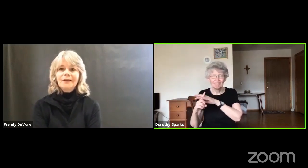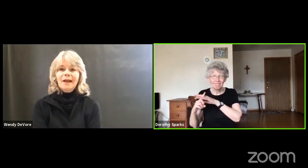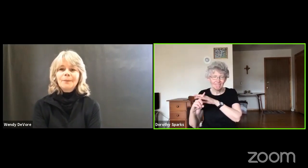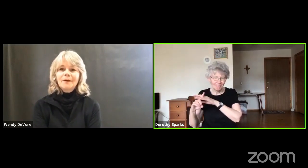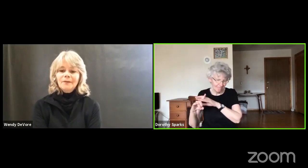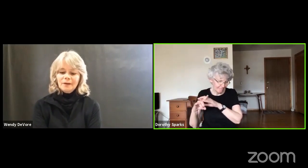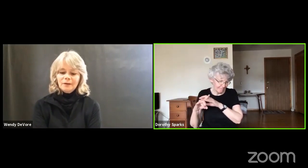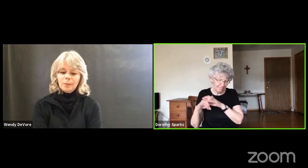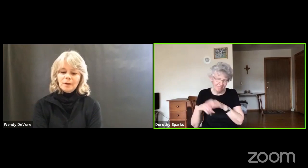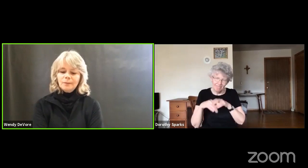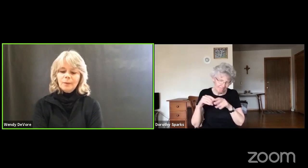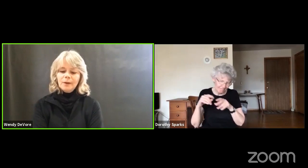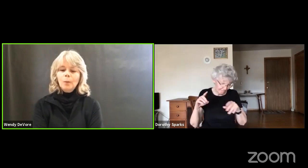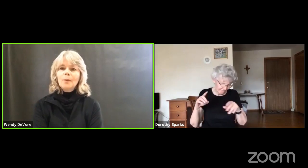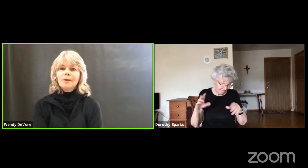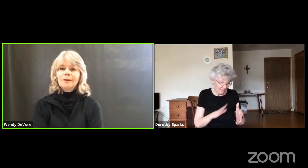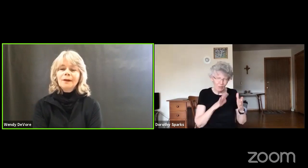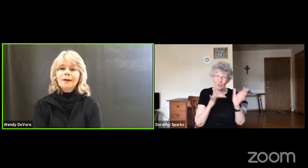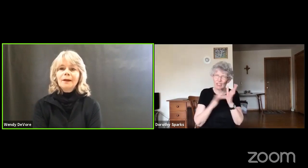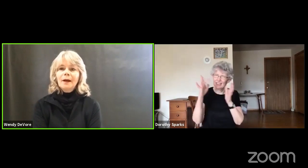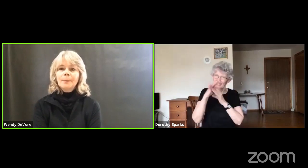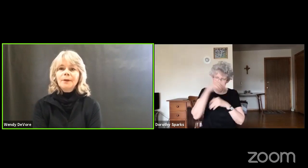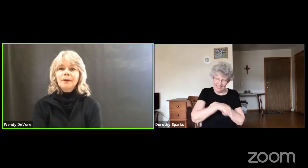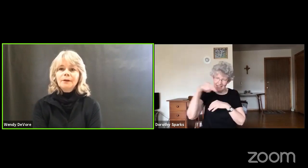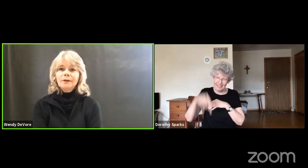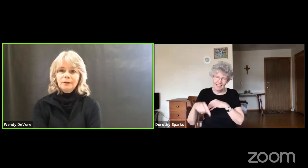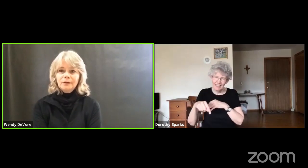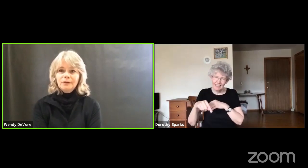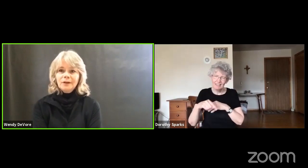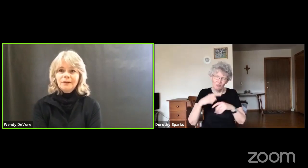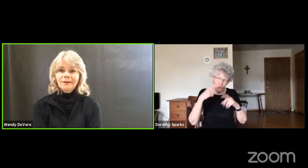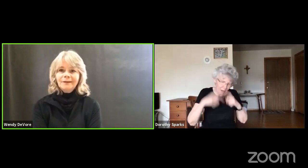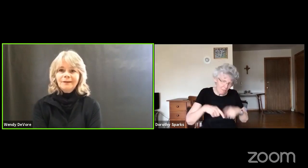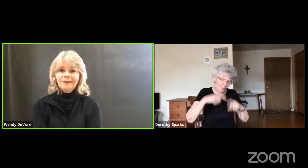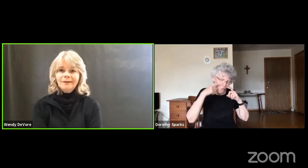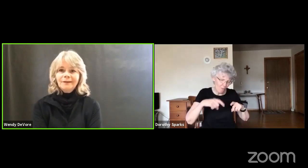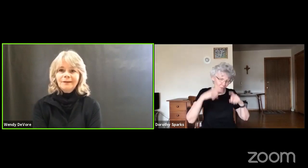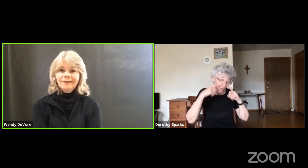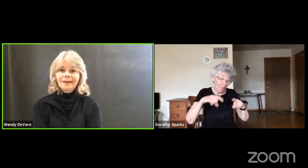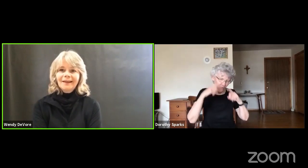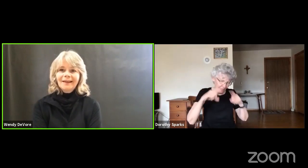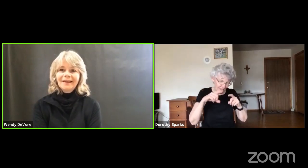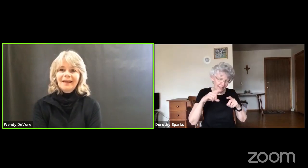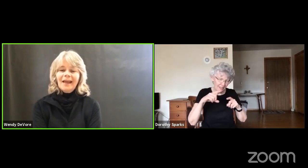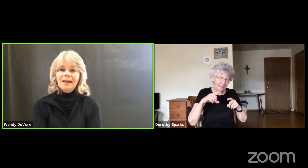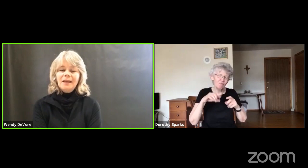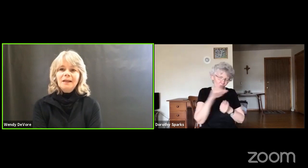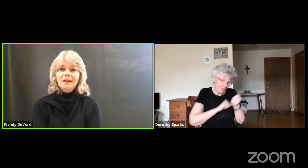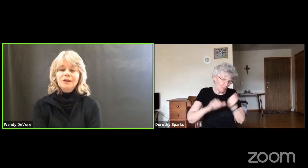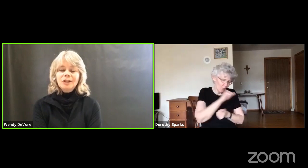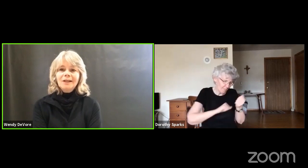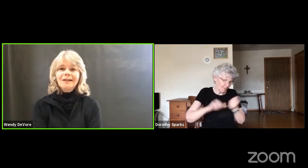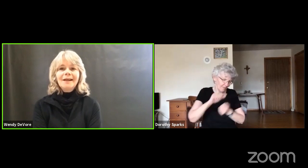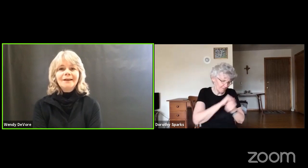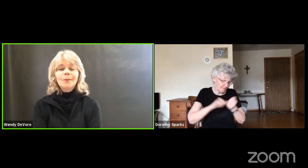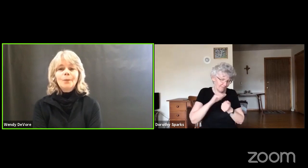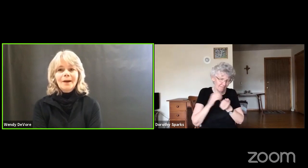Another example of this was when a woman appeared to Jesus and